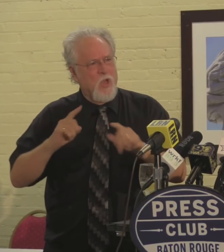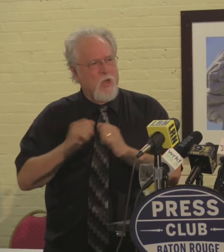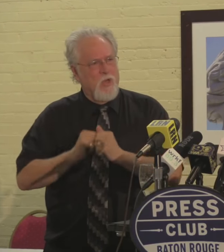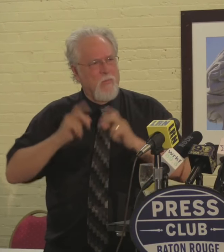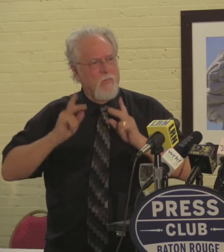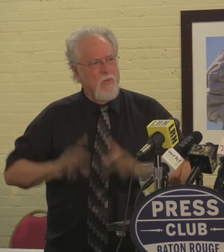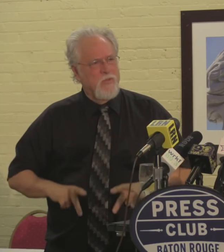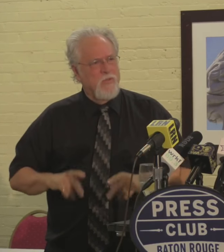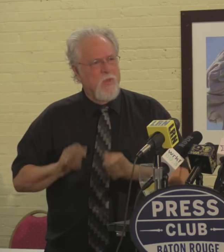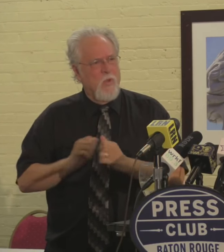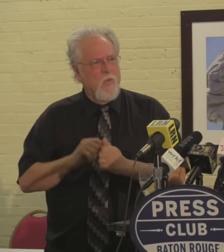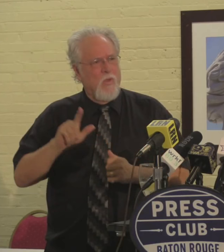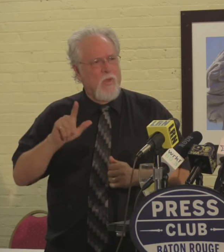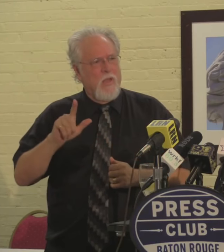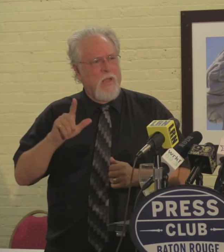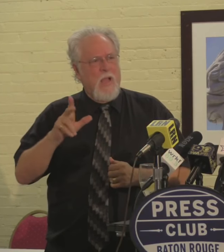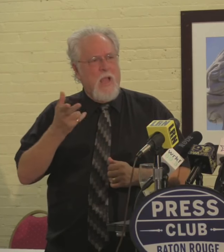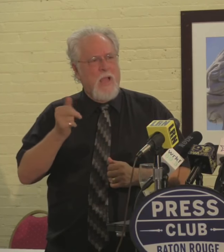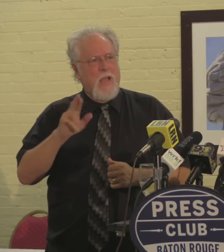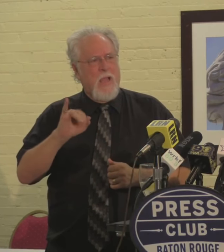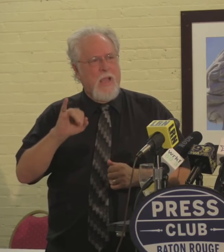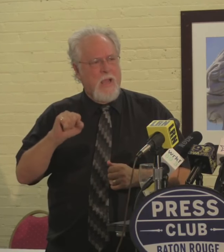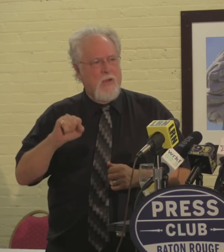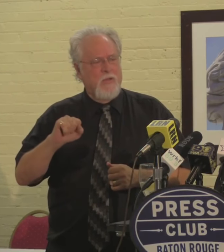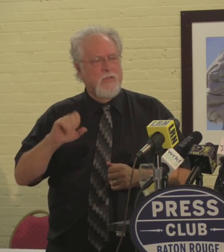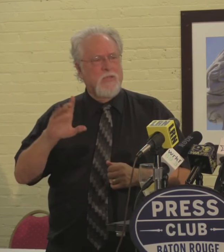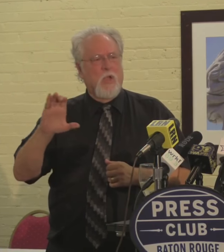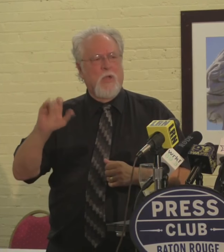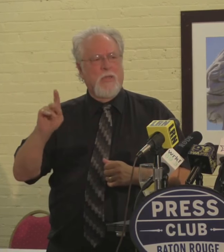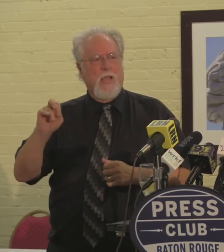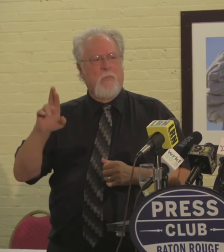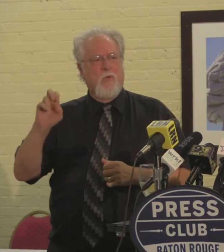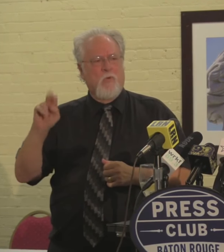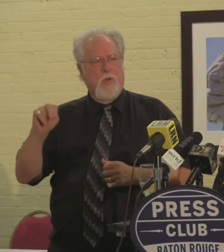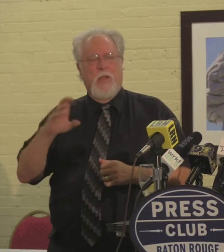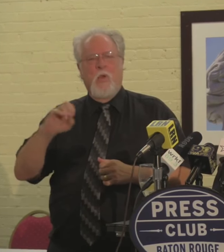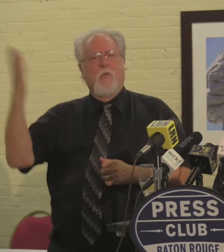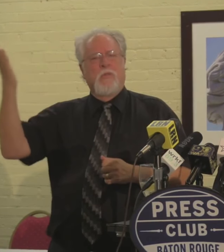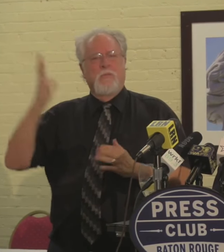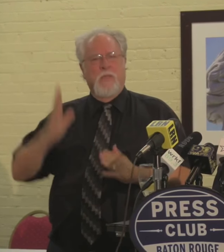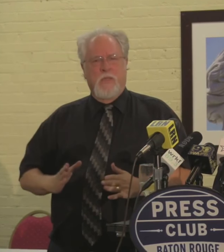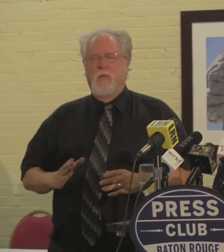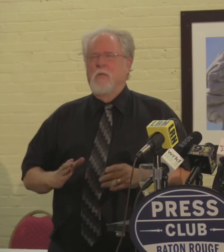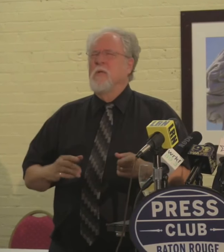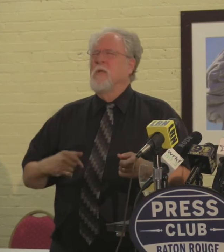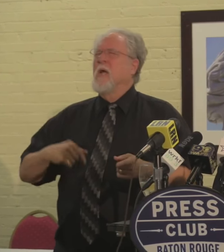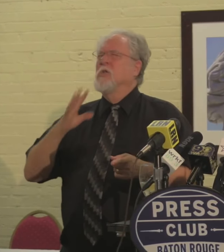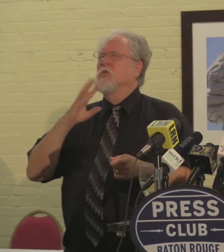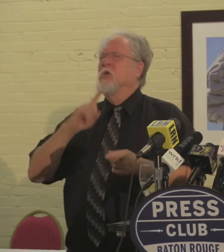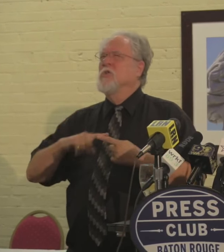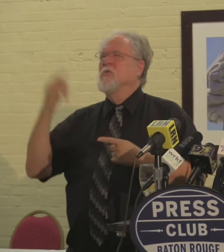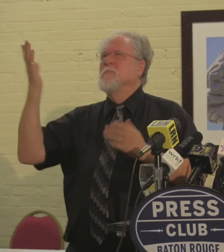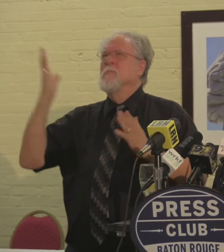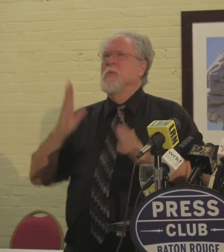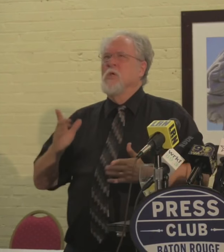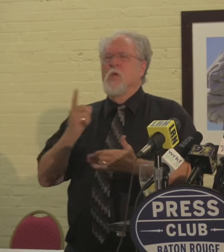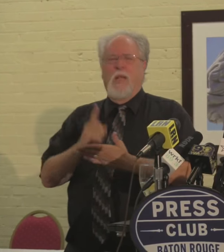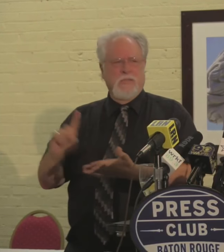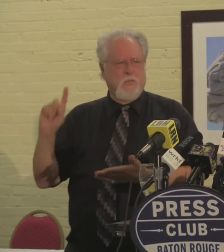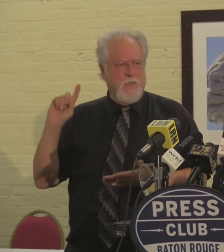person to Lance Harris or Cameron Henry and also the speaker? Talked to the speaker last